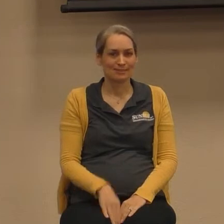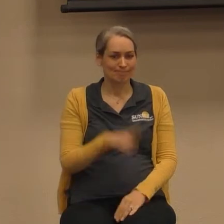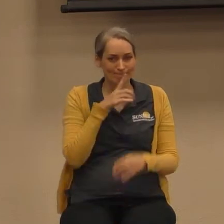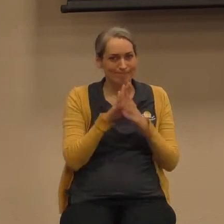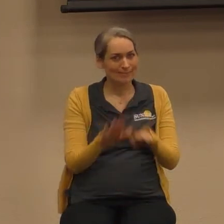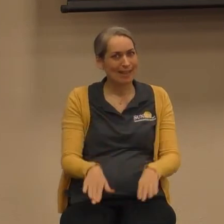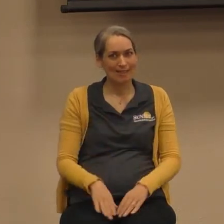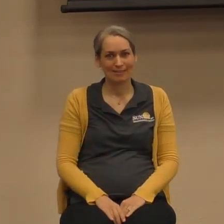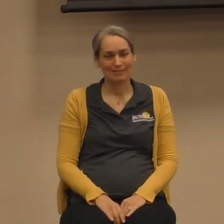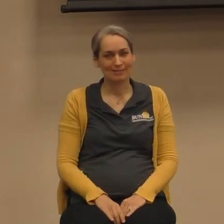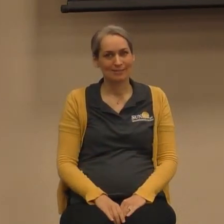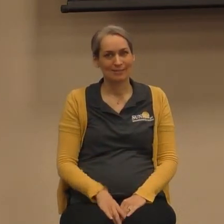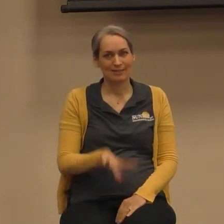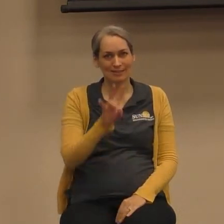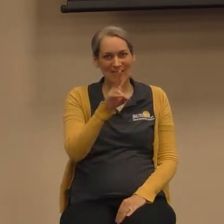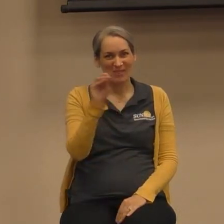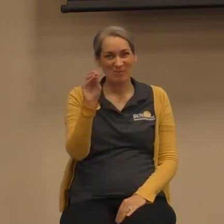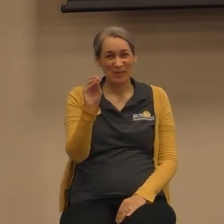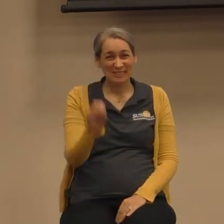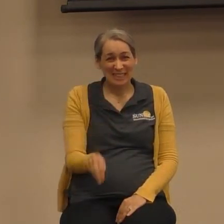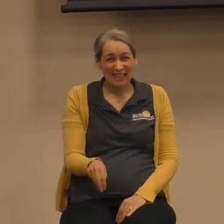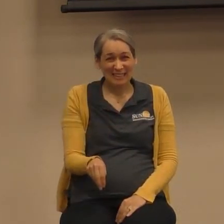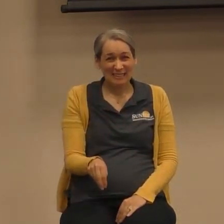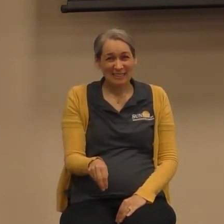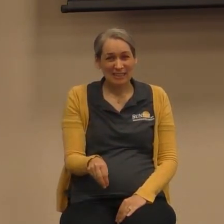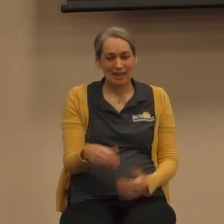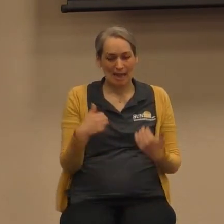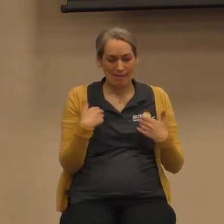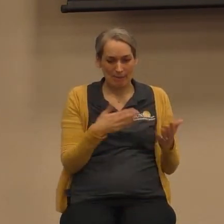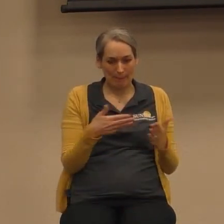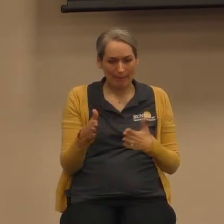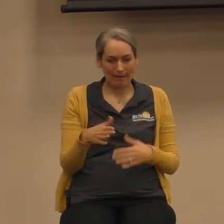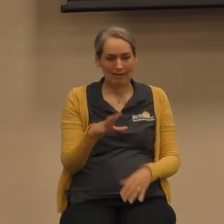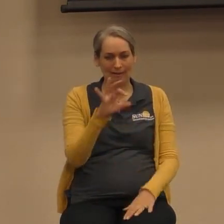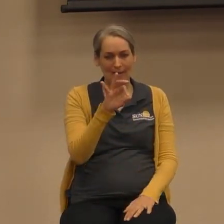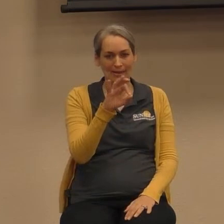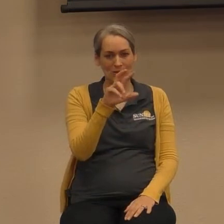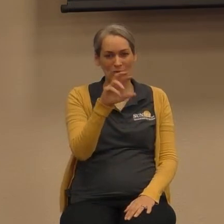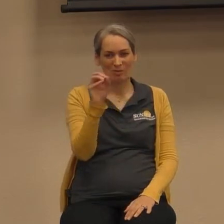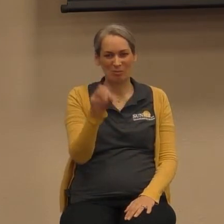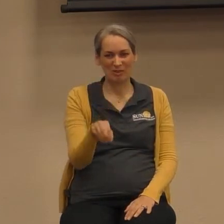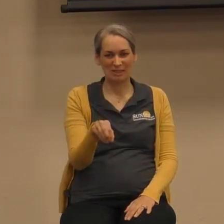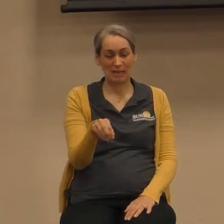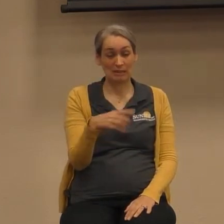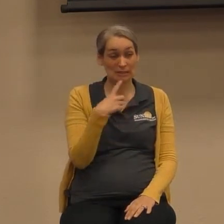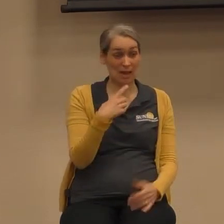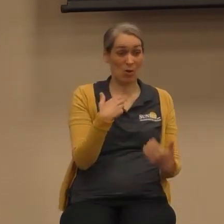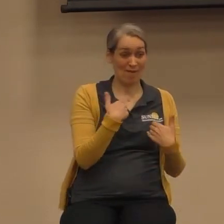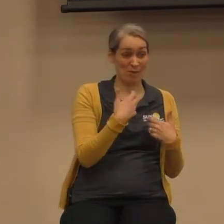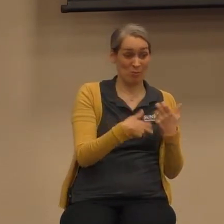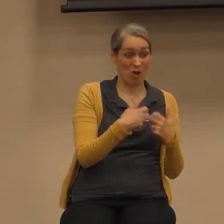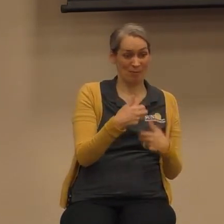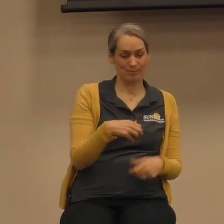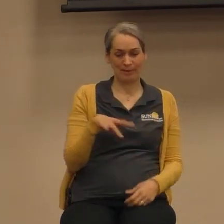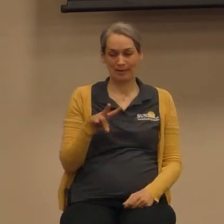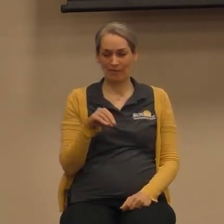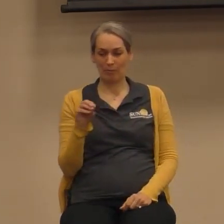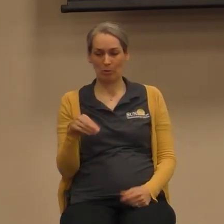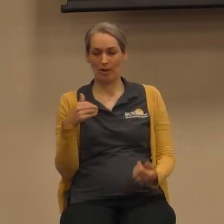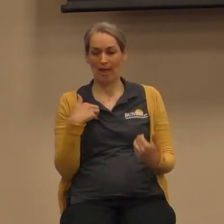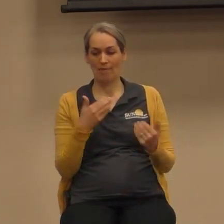Silent. 7%, as you saw, 7% have a plan. 93% say it's a problem, 7% have a plan to deal with it.